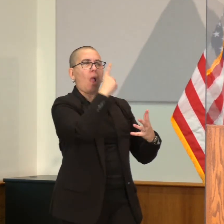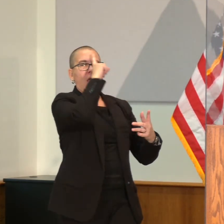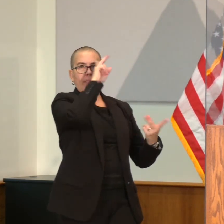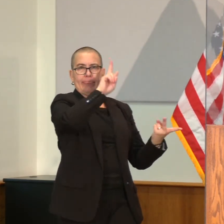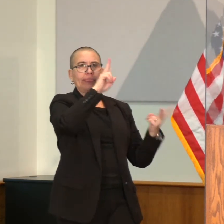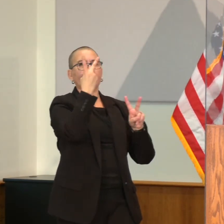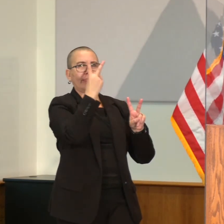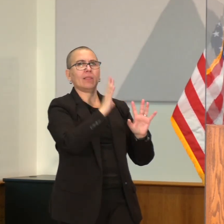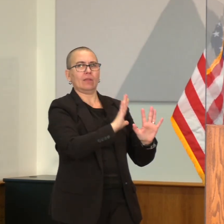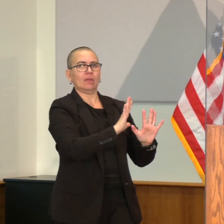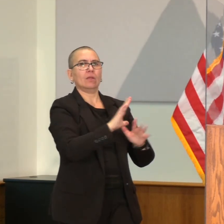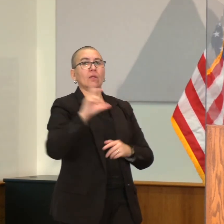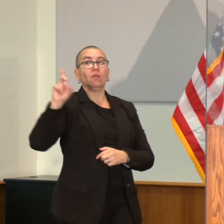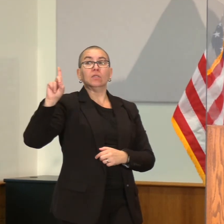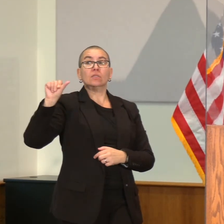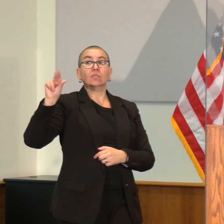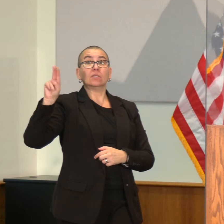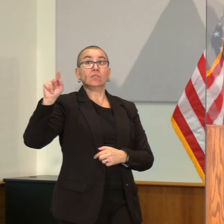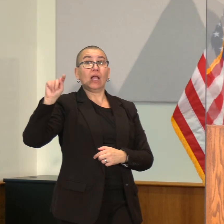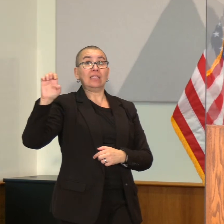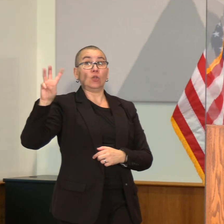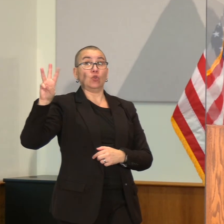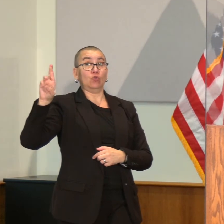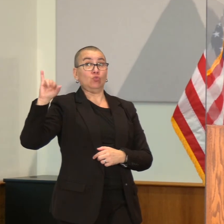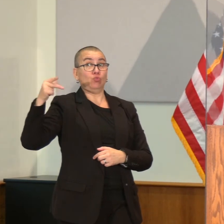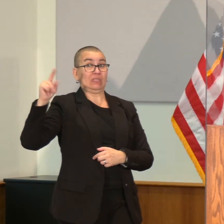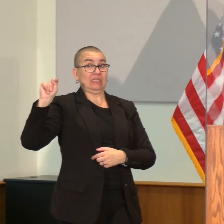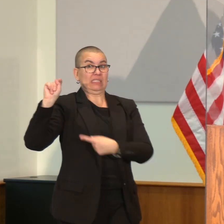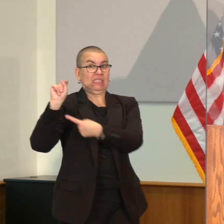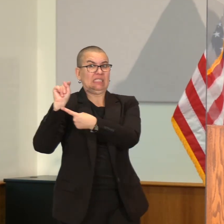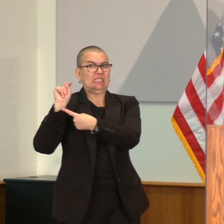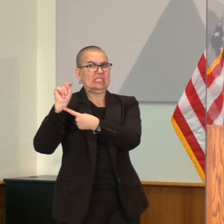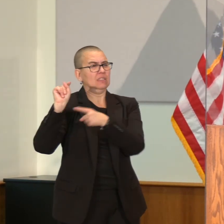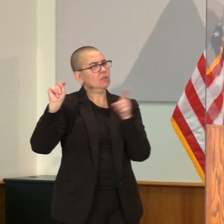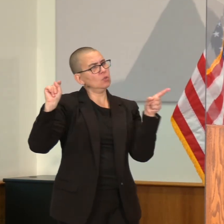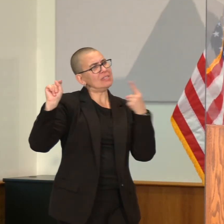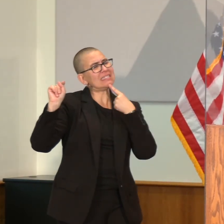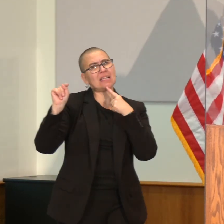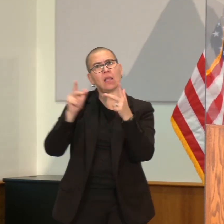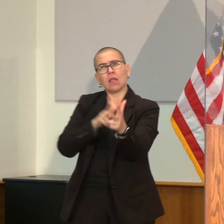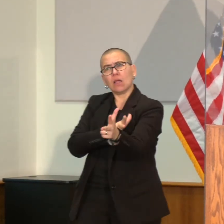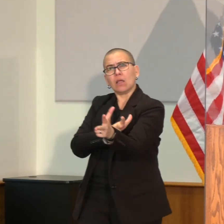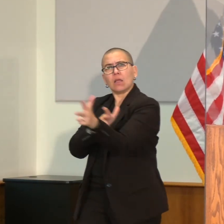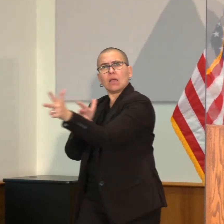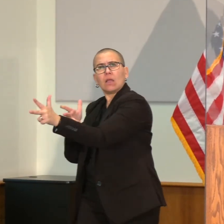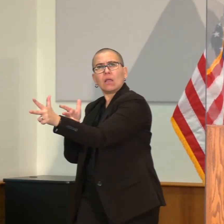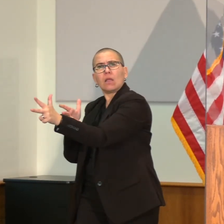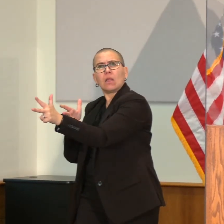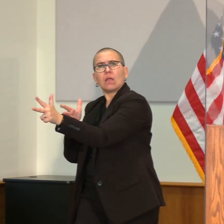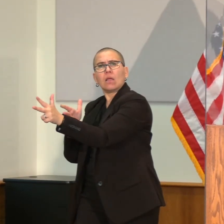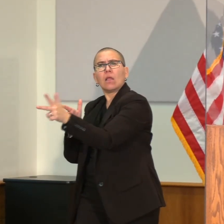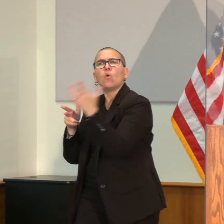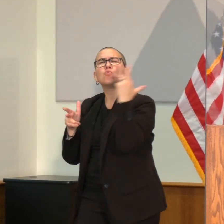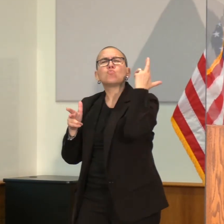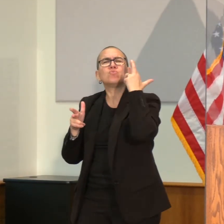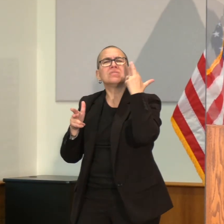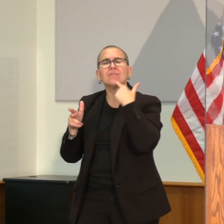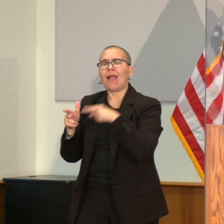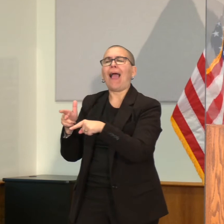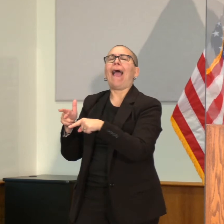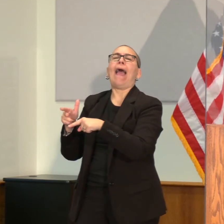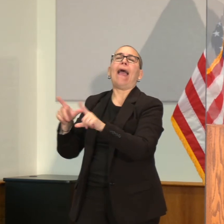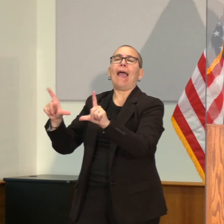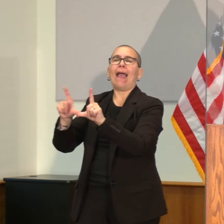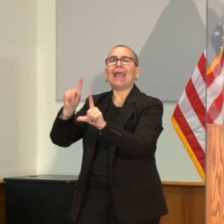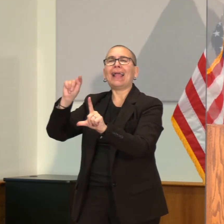killed for any reason, but you described his stop as being pulled over for expired tabs and an air freshener. We know that at some